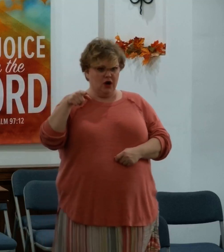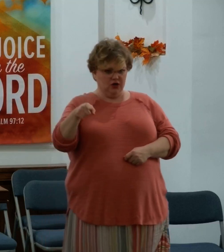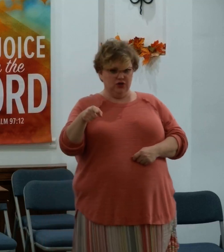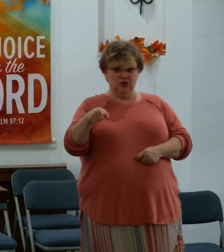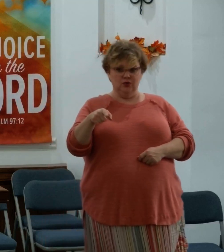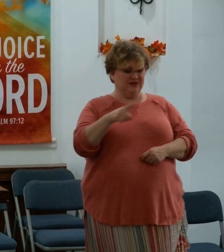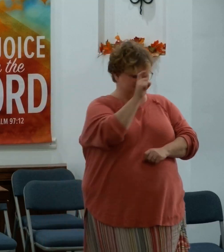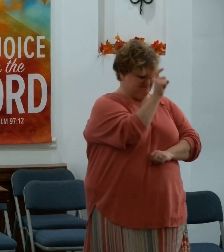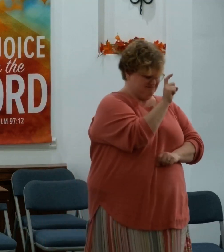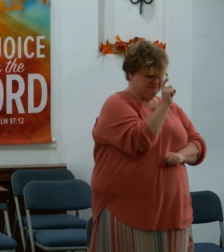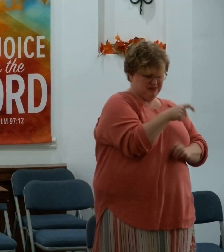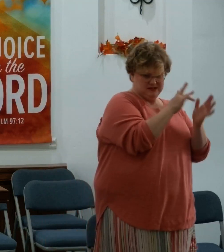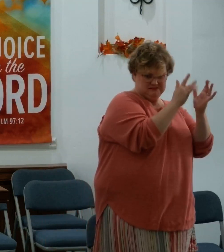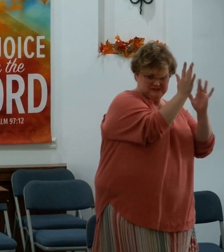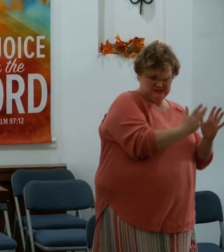get-to Christian?